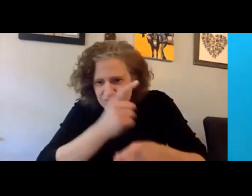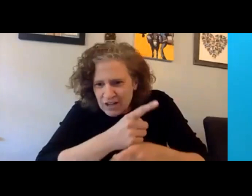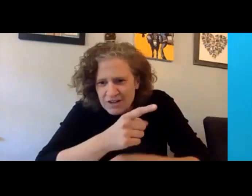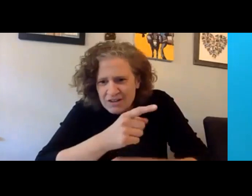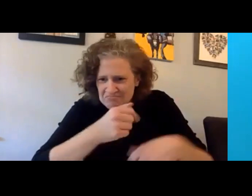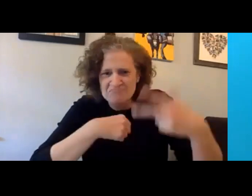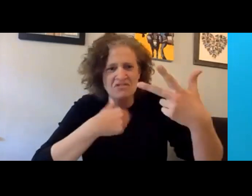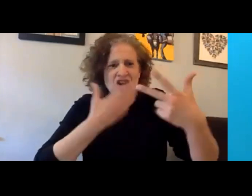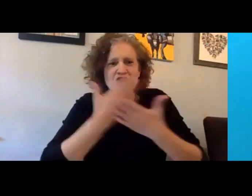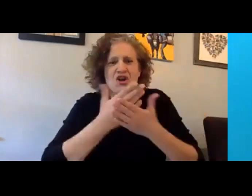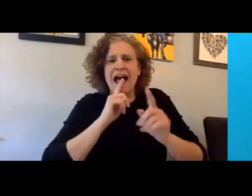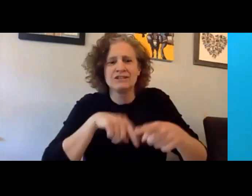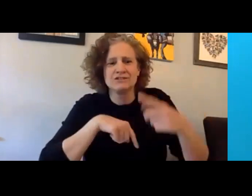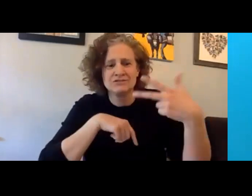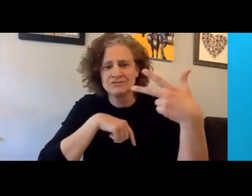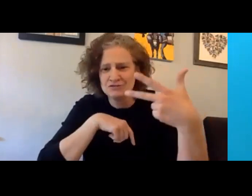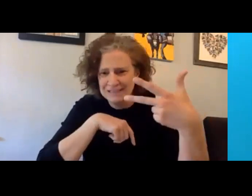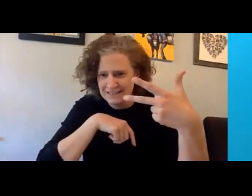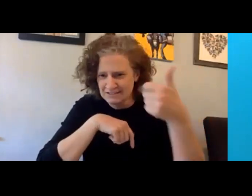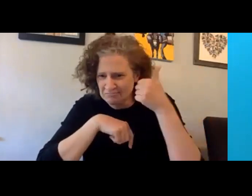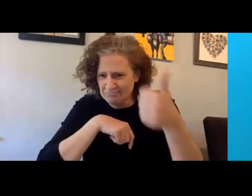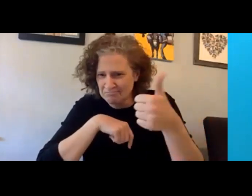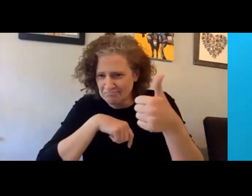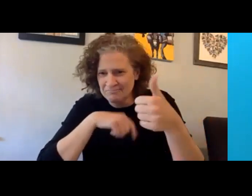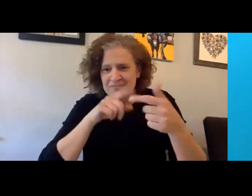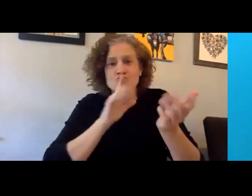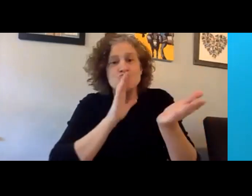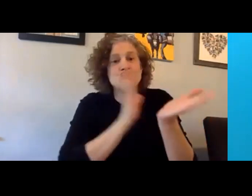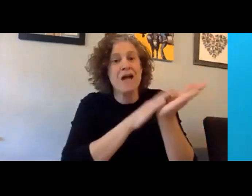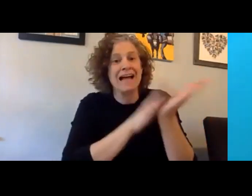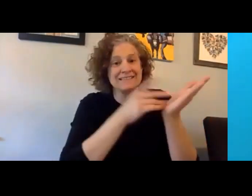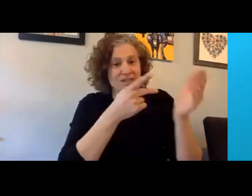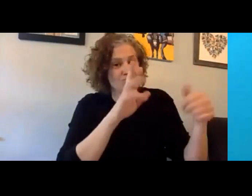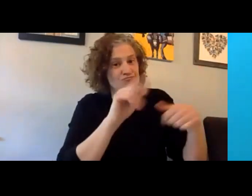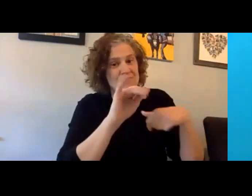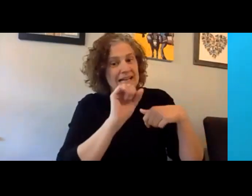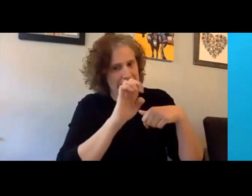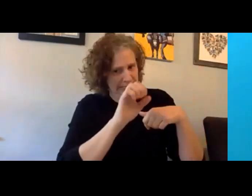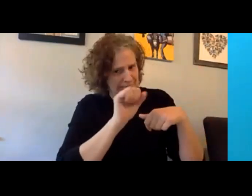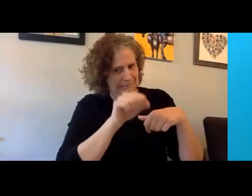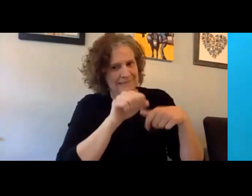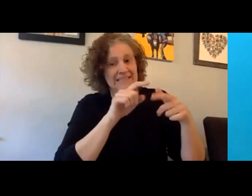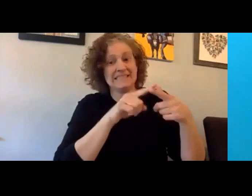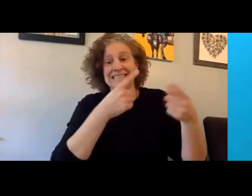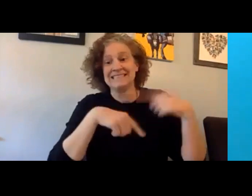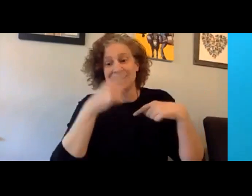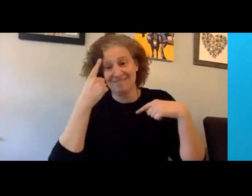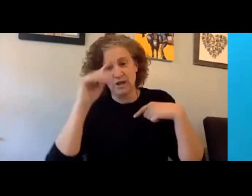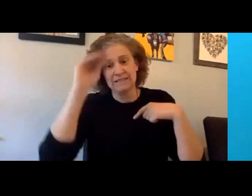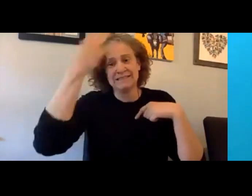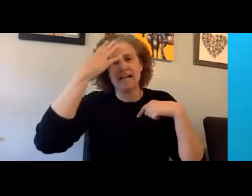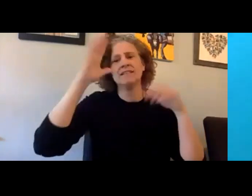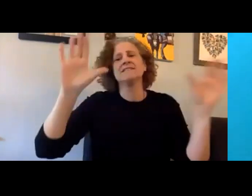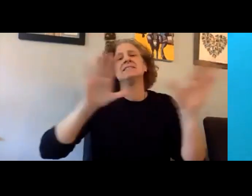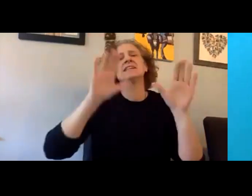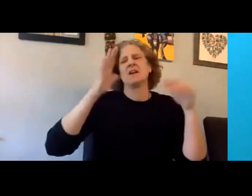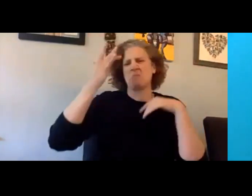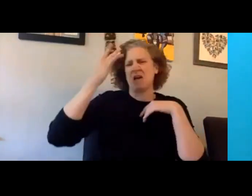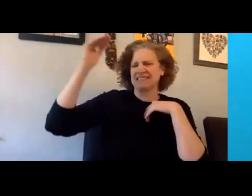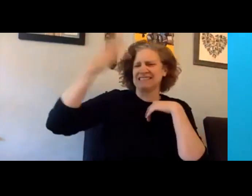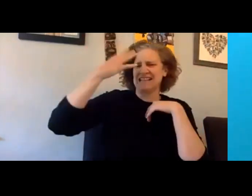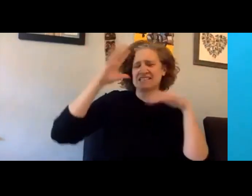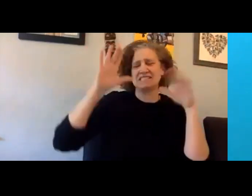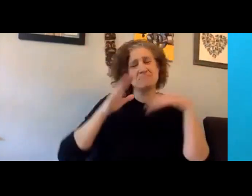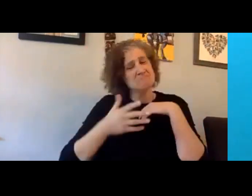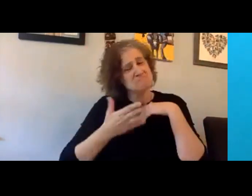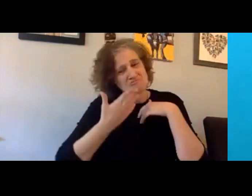Yes. Okay. Yeah, right. Okay, we have 3 good answers. Okay. Praise. Okay, the sign